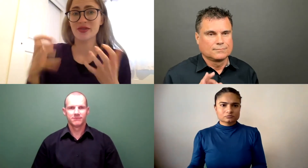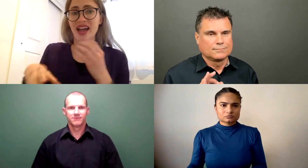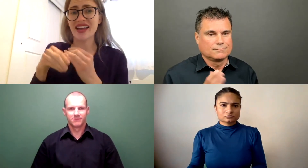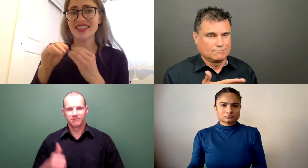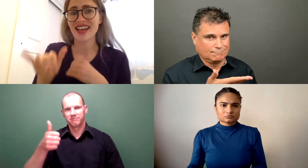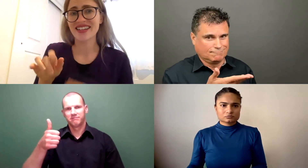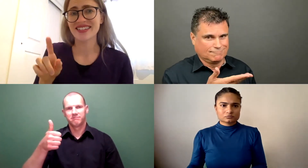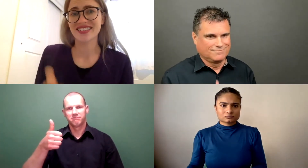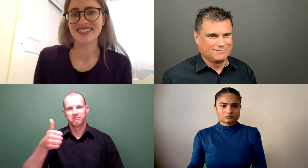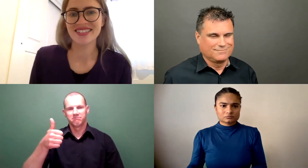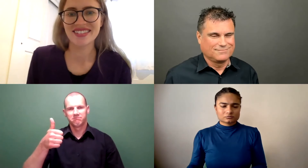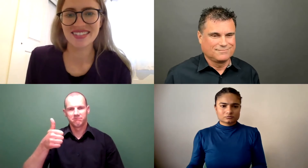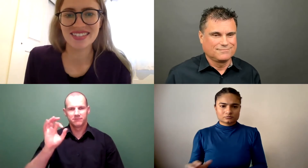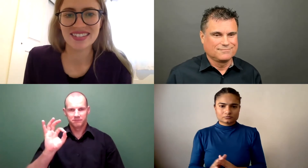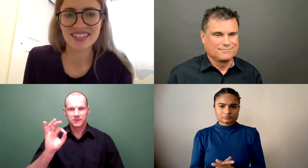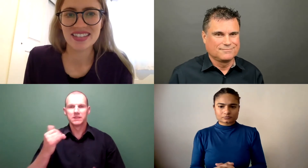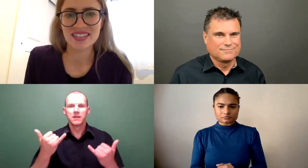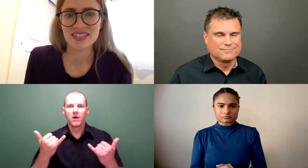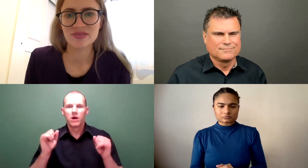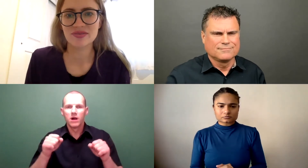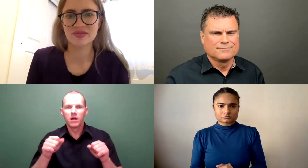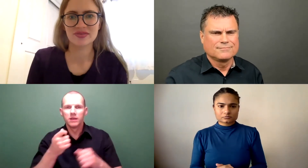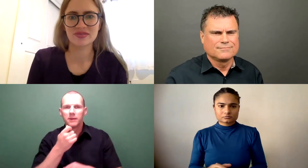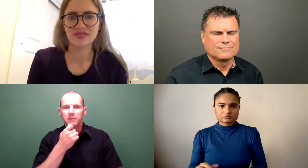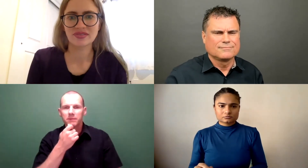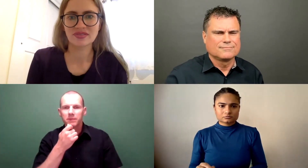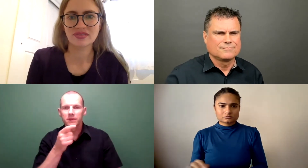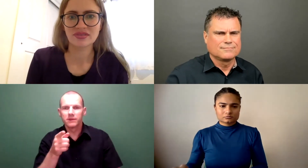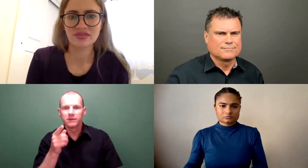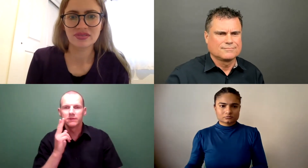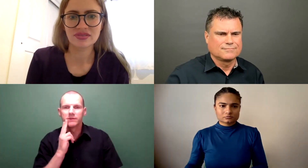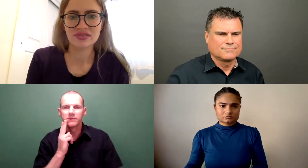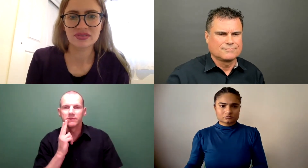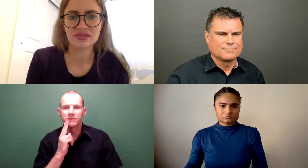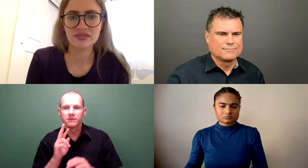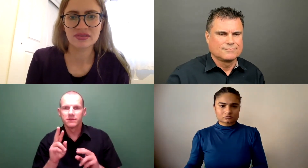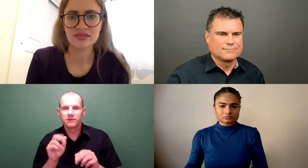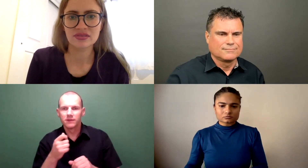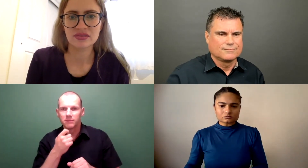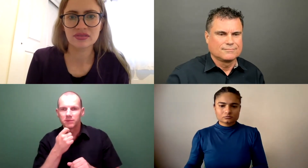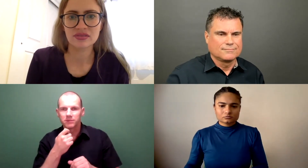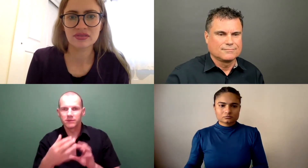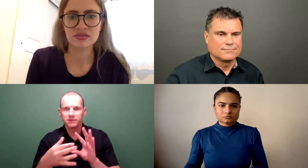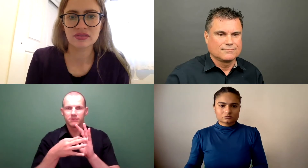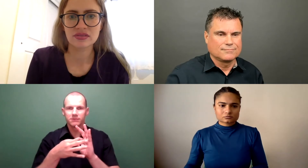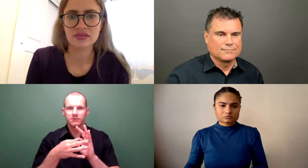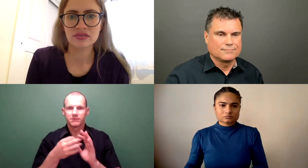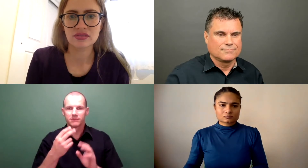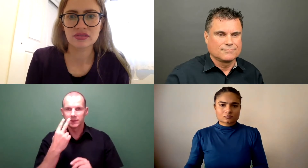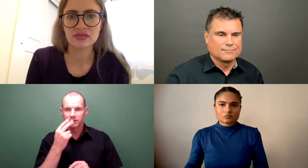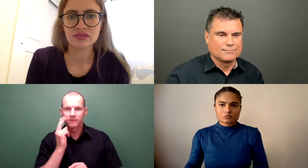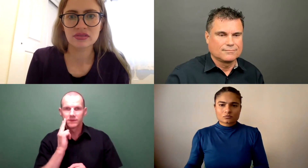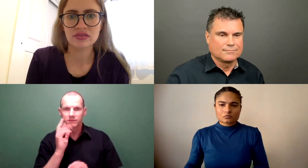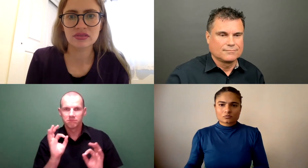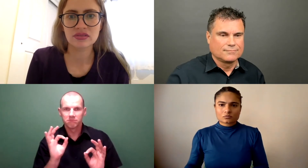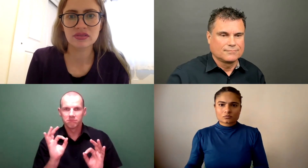Arūnas, do you want to add to that? Thank you, Heidi. Maybe can we get the